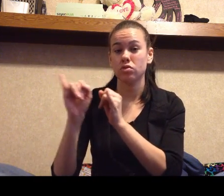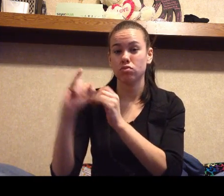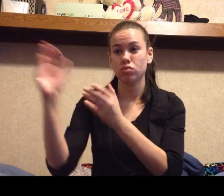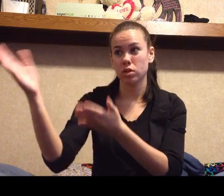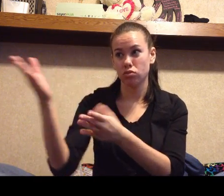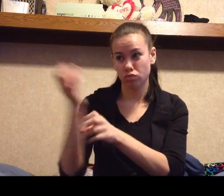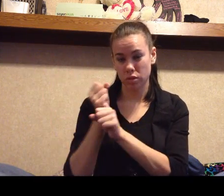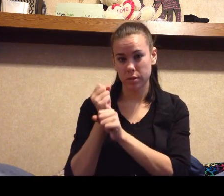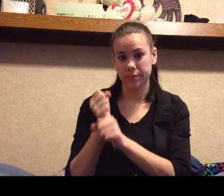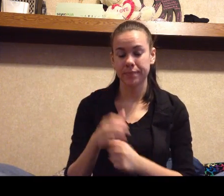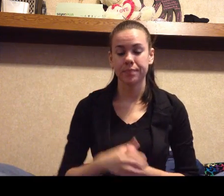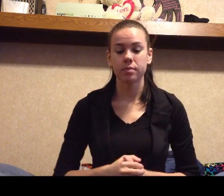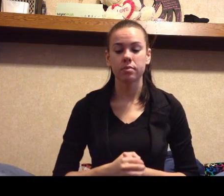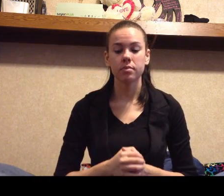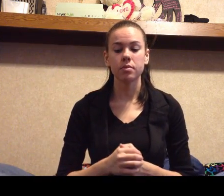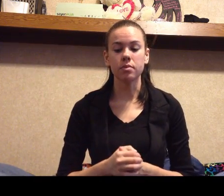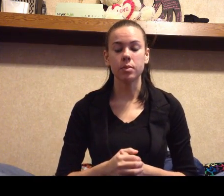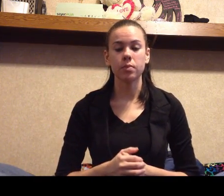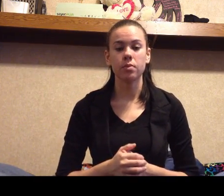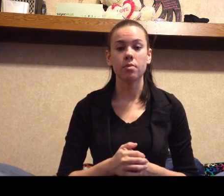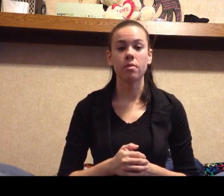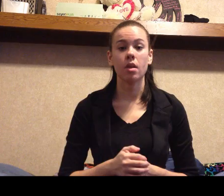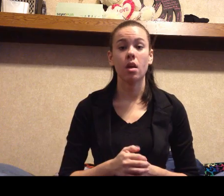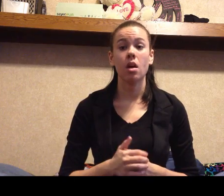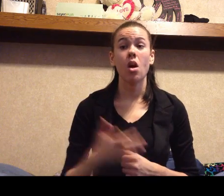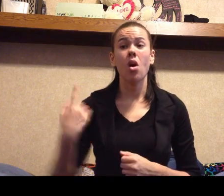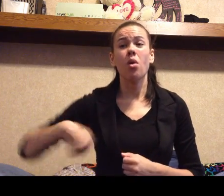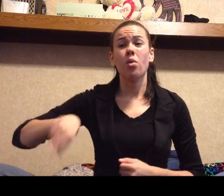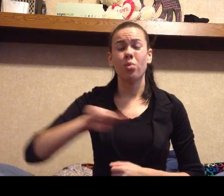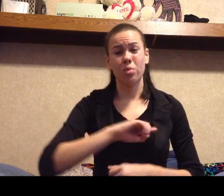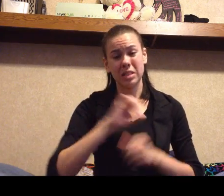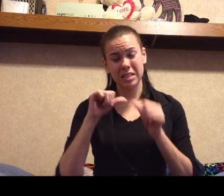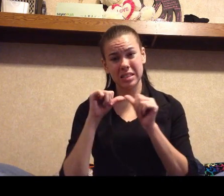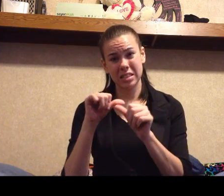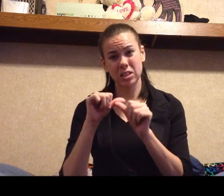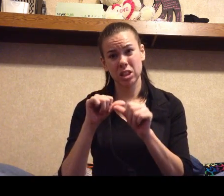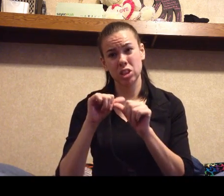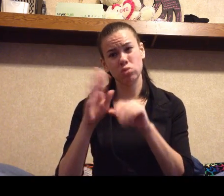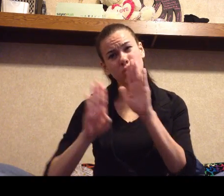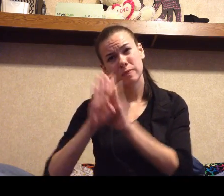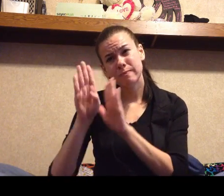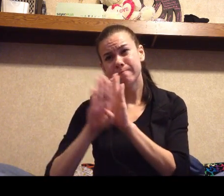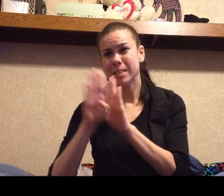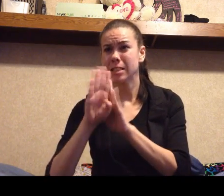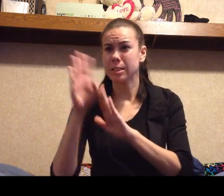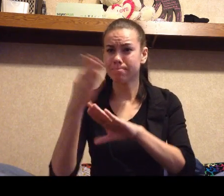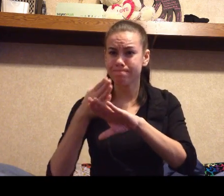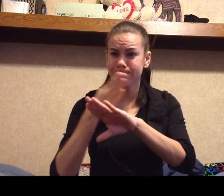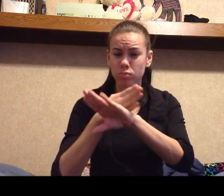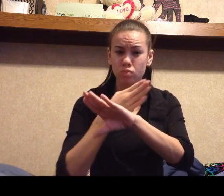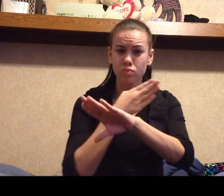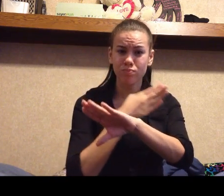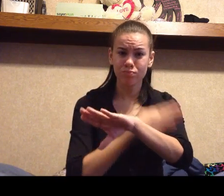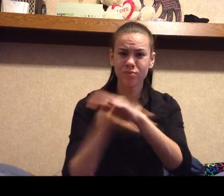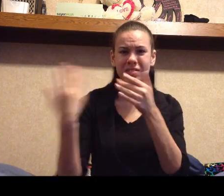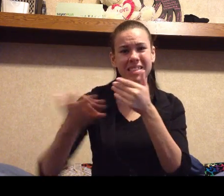We are continuing to work on better ways to make the naturalization process easier for applicants with disabilities.